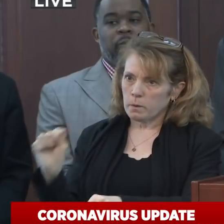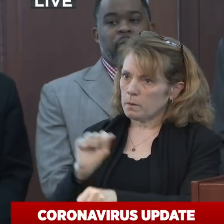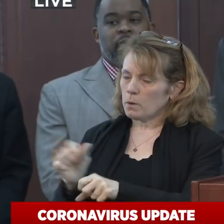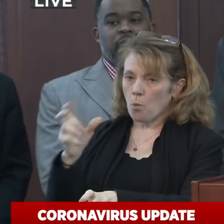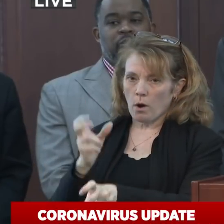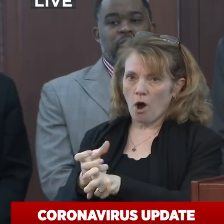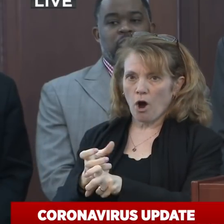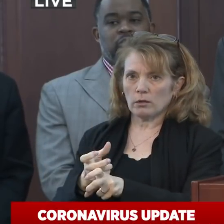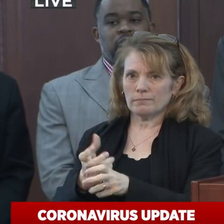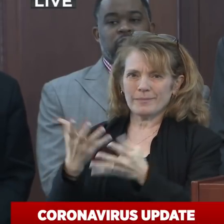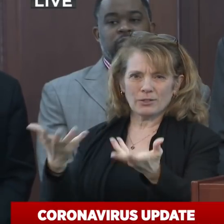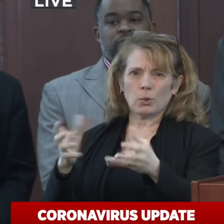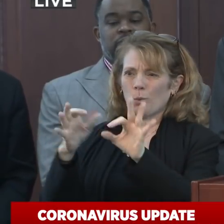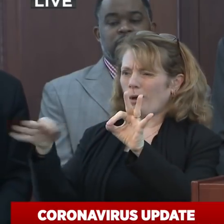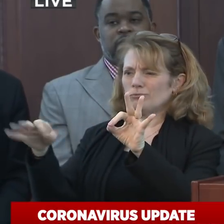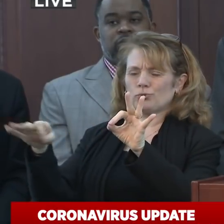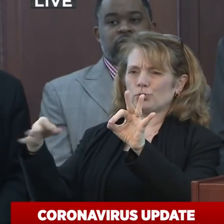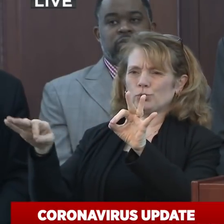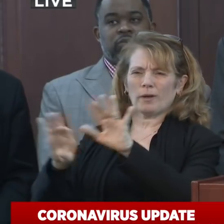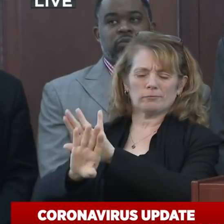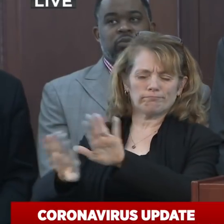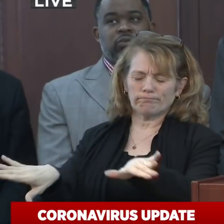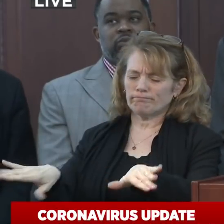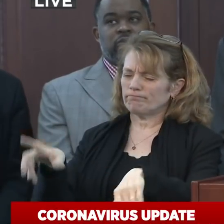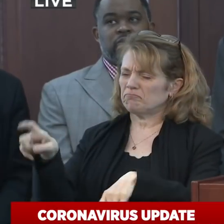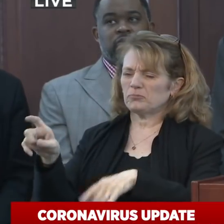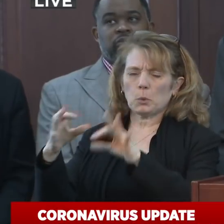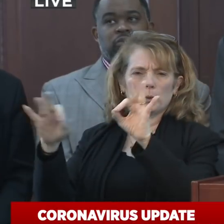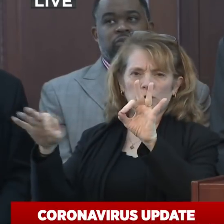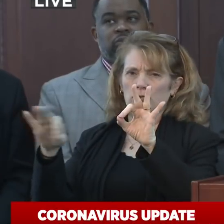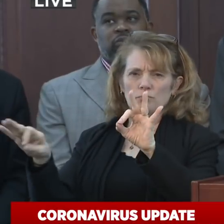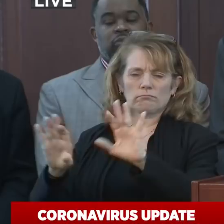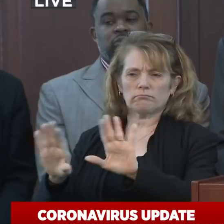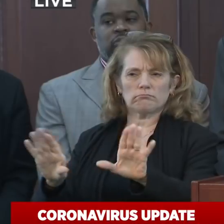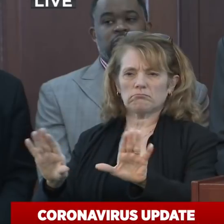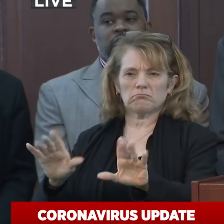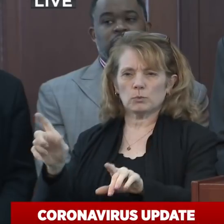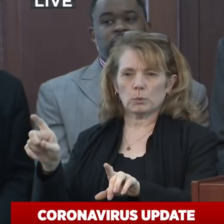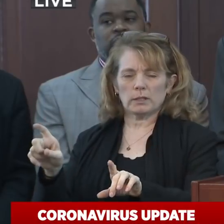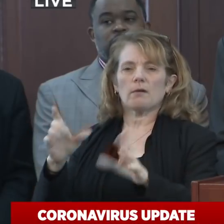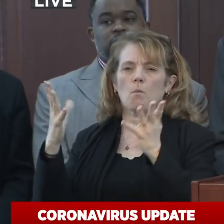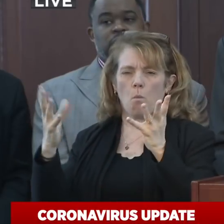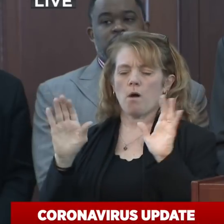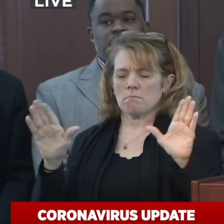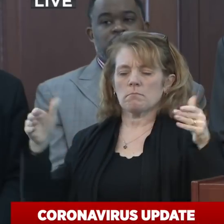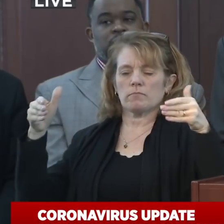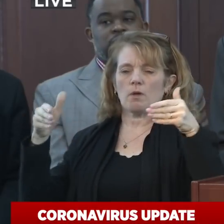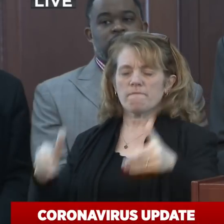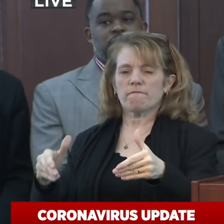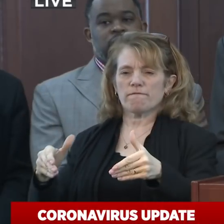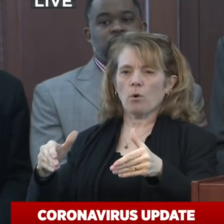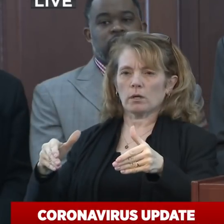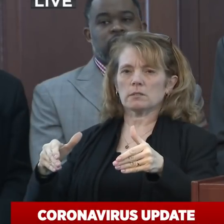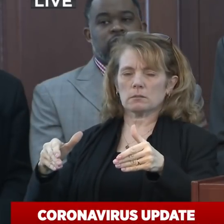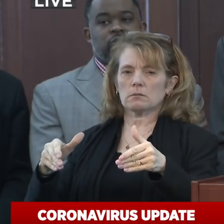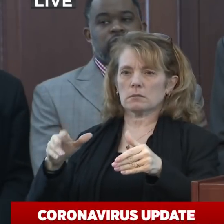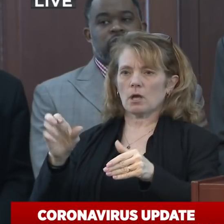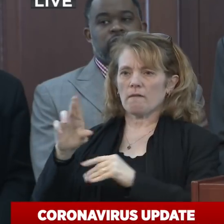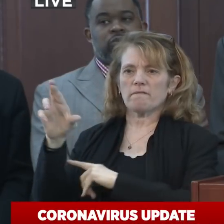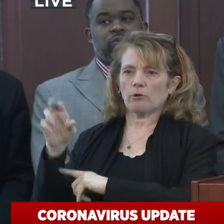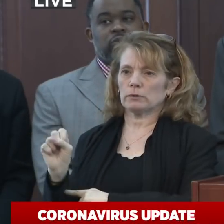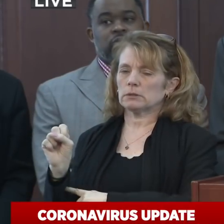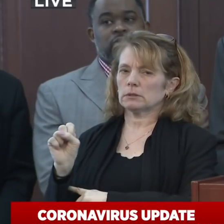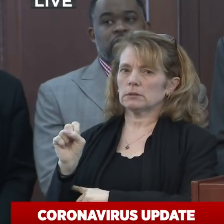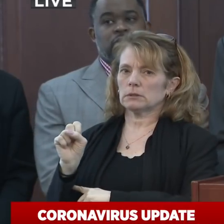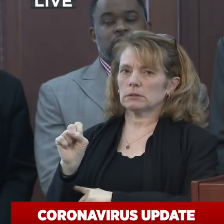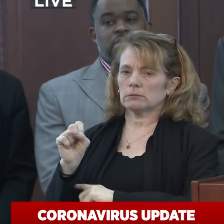want to distract those resources. I don't want to distract those people from this very important job. So our number one priority